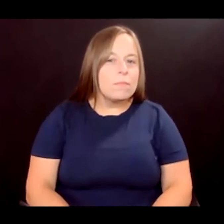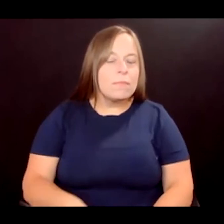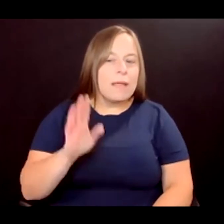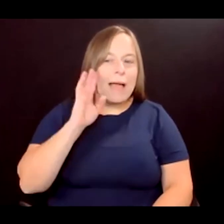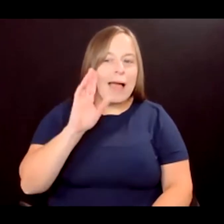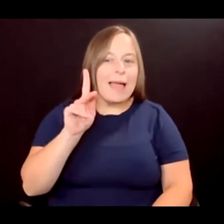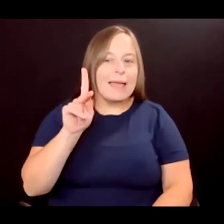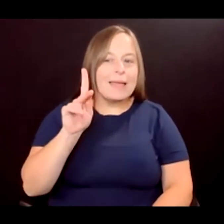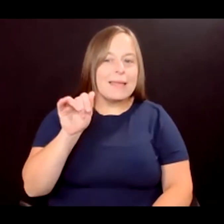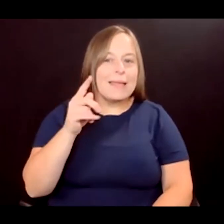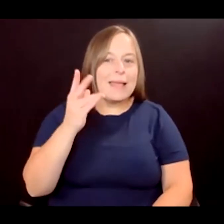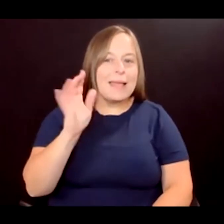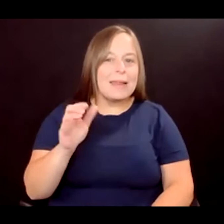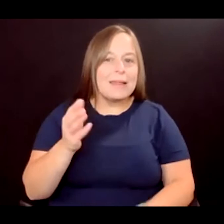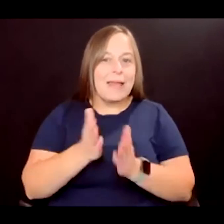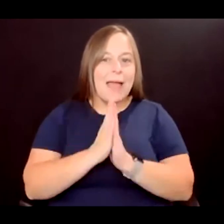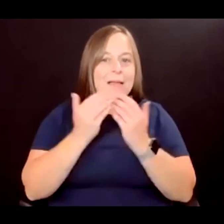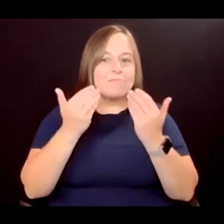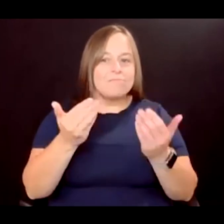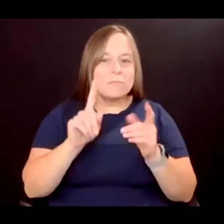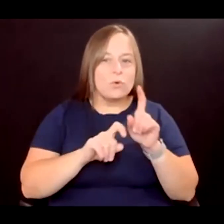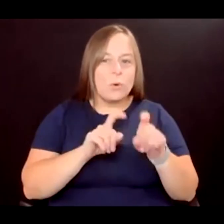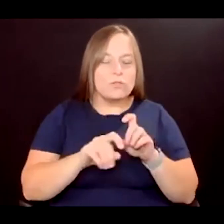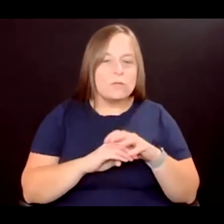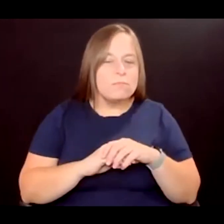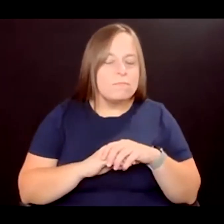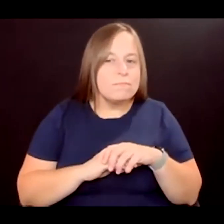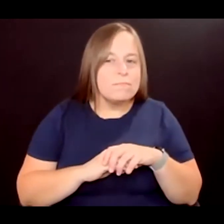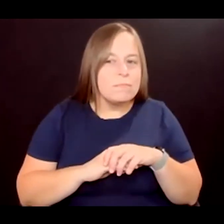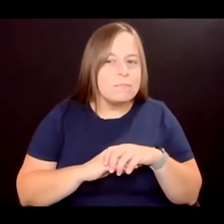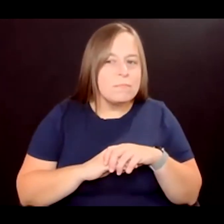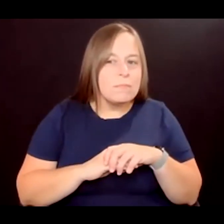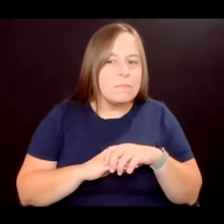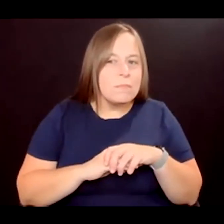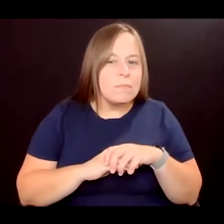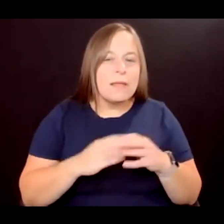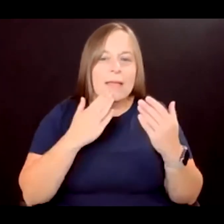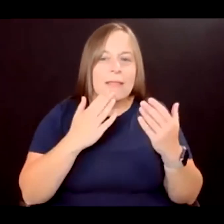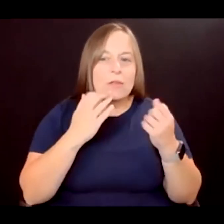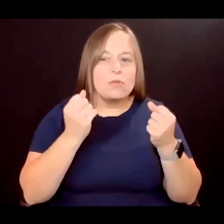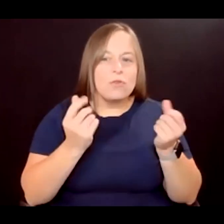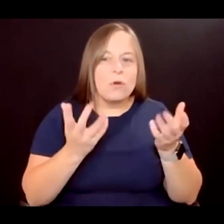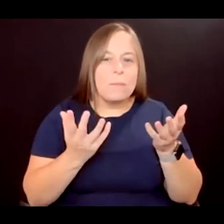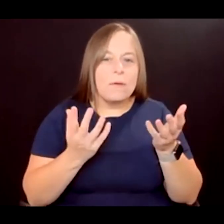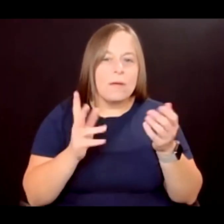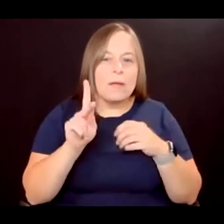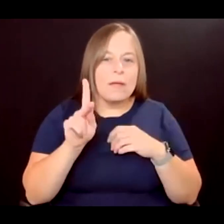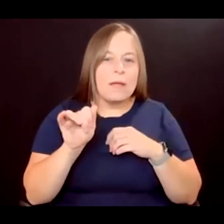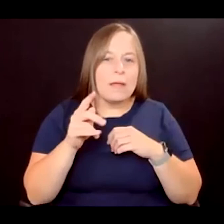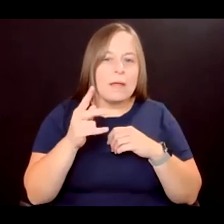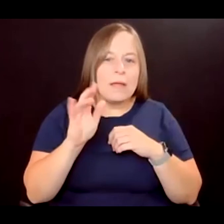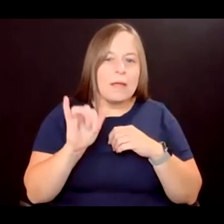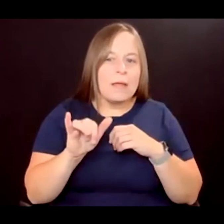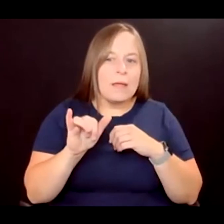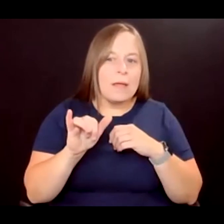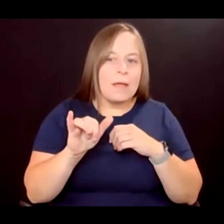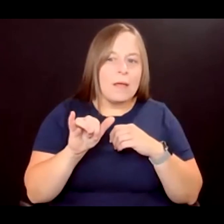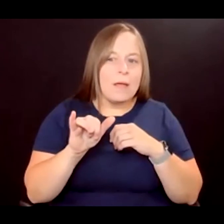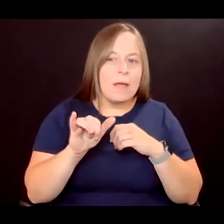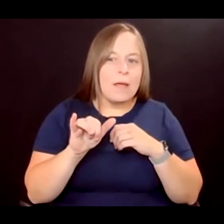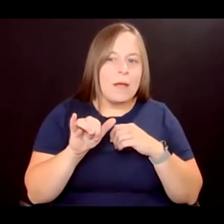over the past 3.5 years. There is absolutely no clear communication out of City Hall. I find that over the past 3 years,